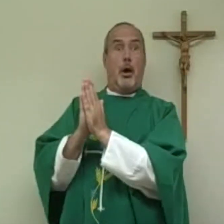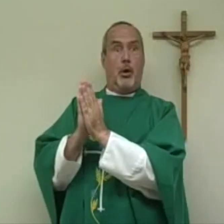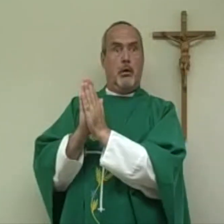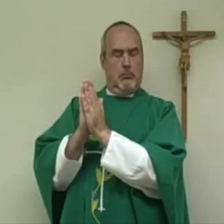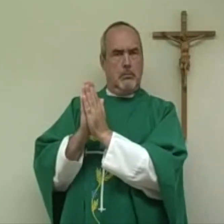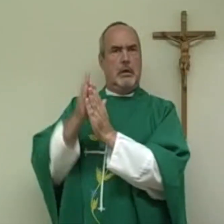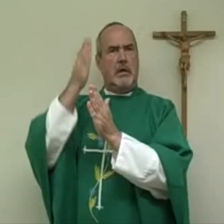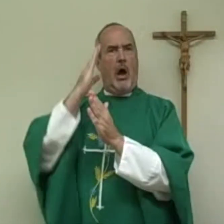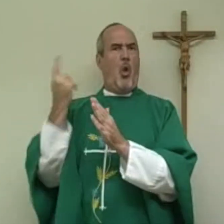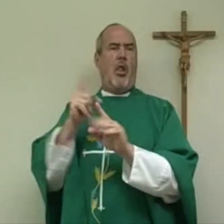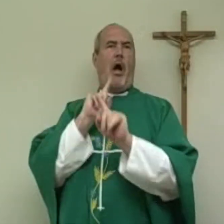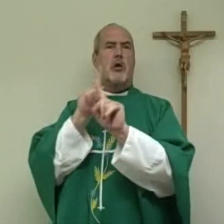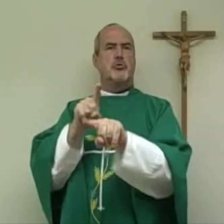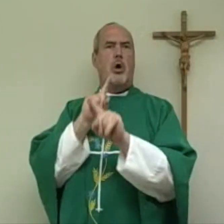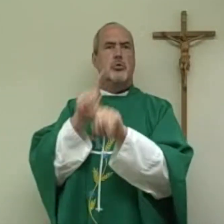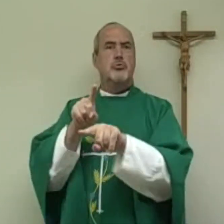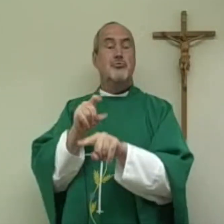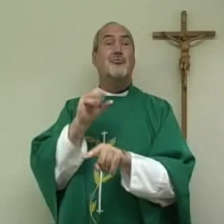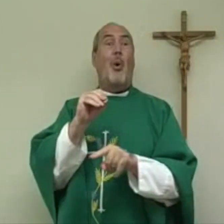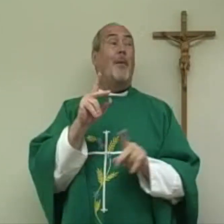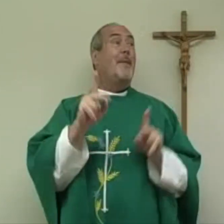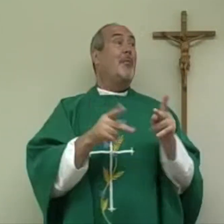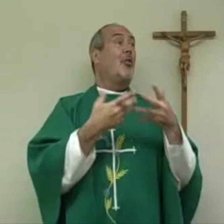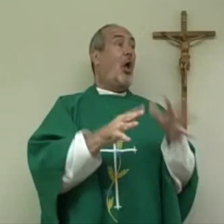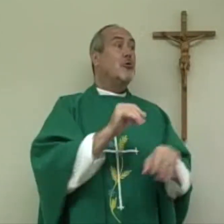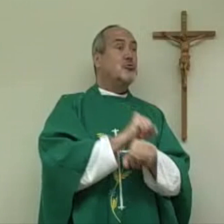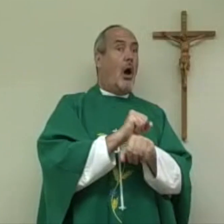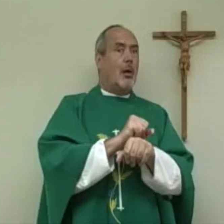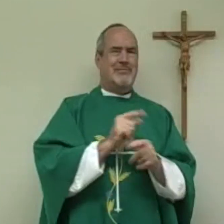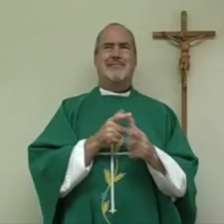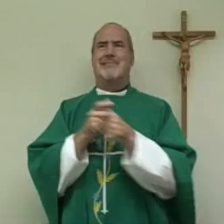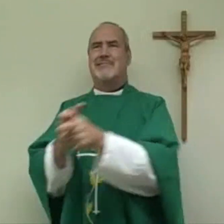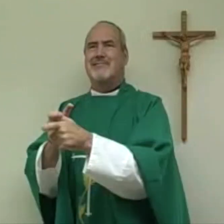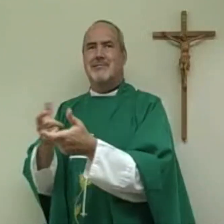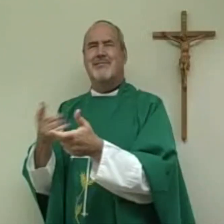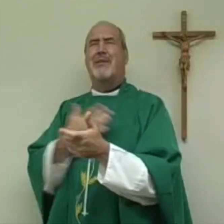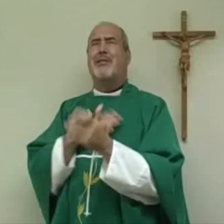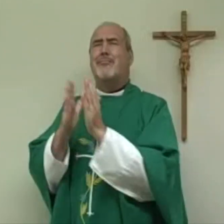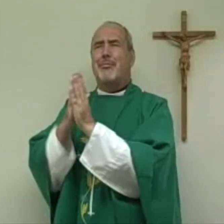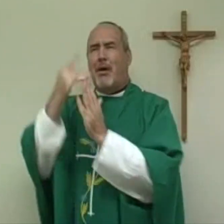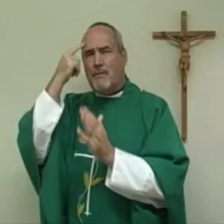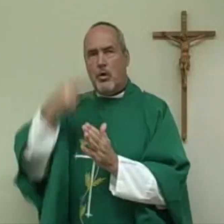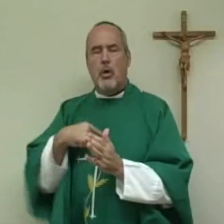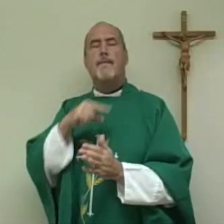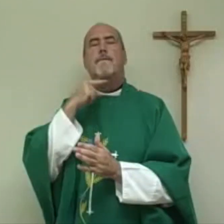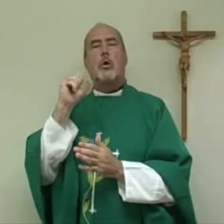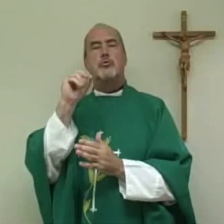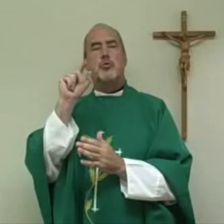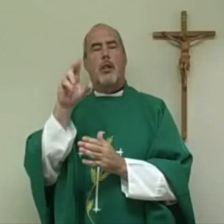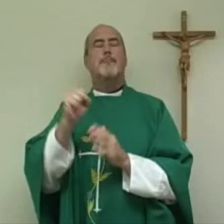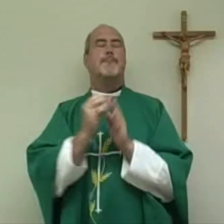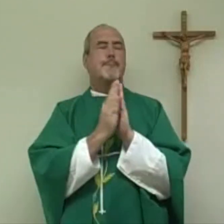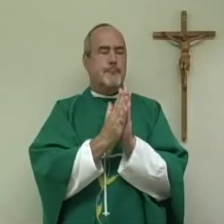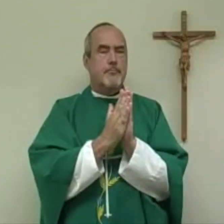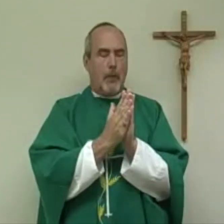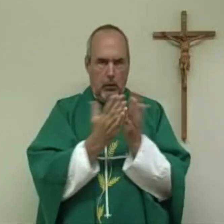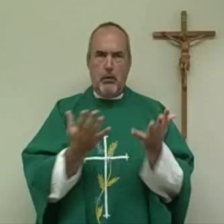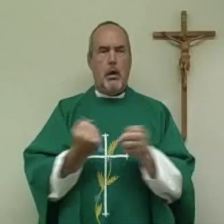they knew that his prayers tend to always be answered by God. If they lost their job, they would come ask him to pray for